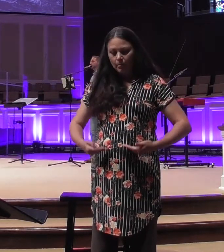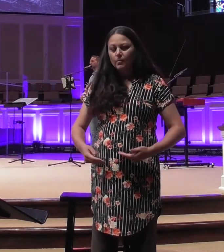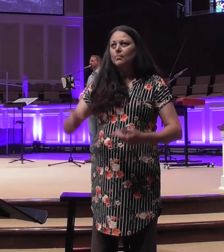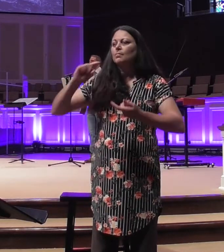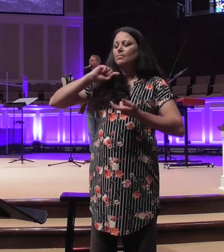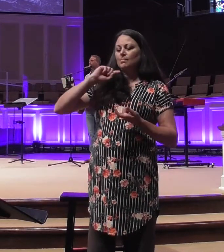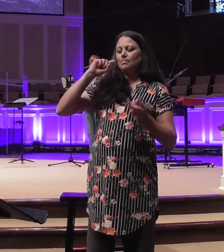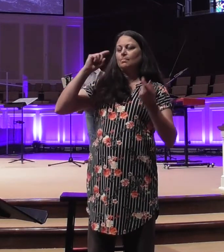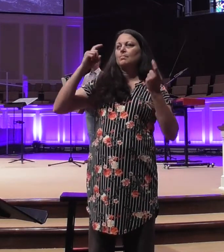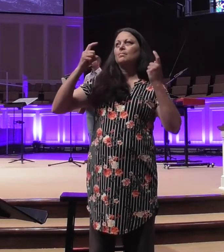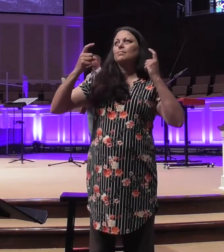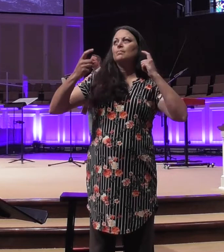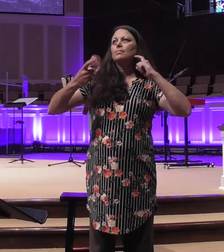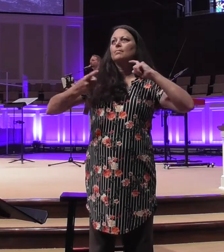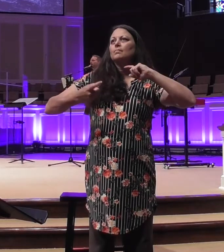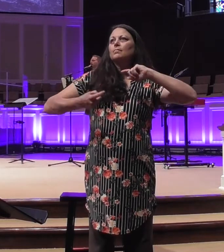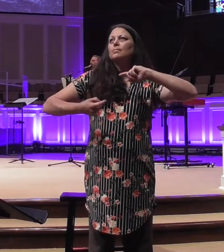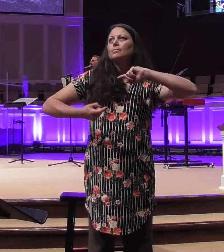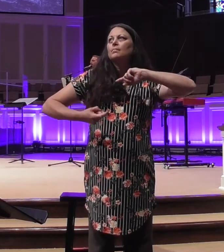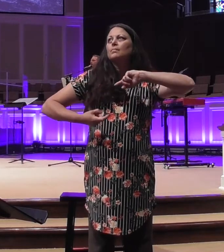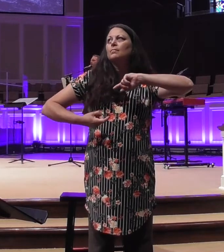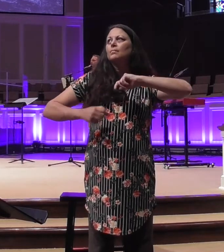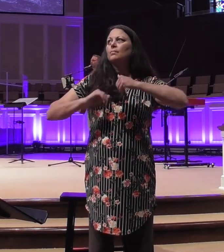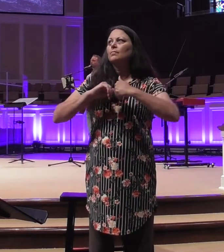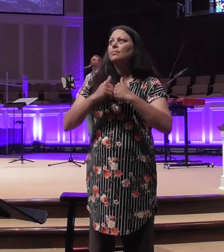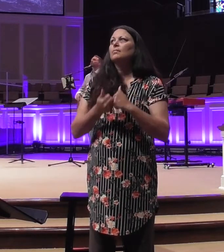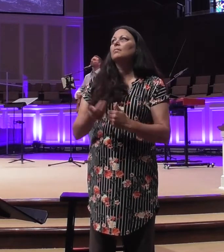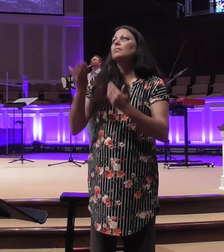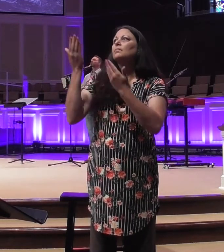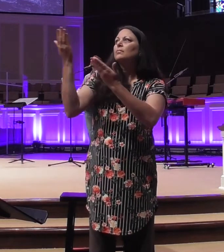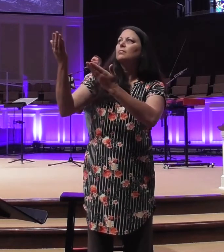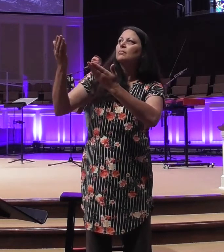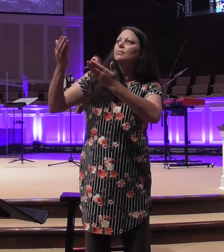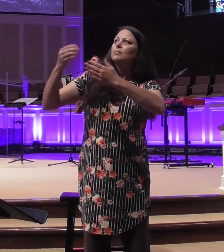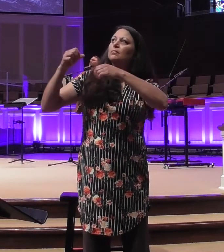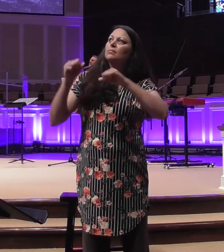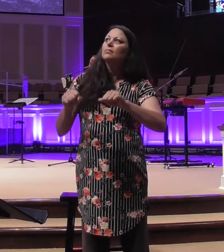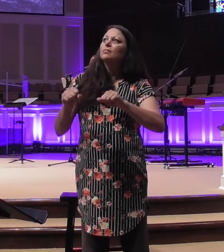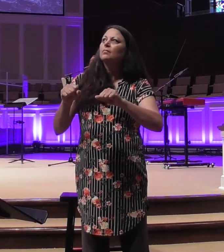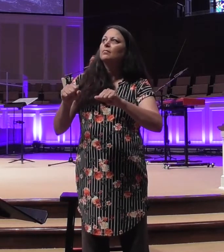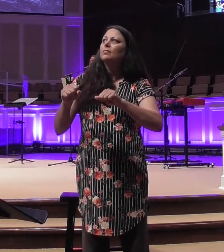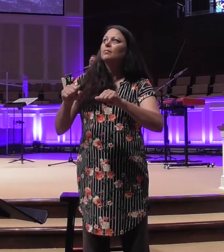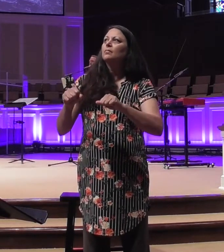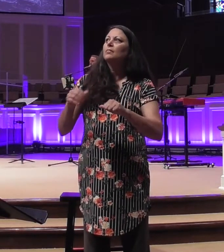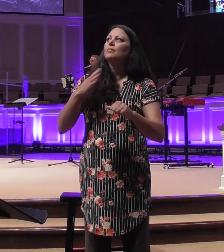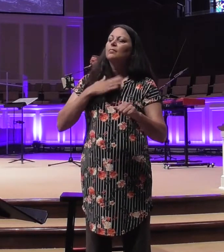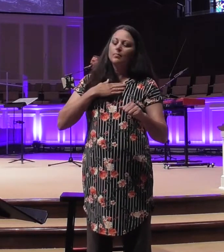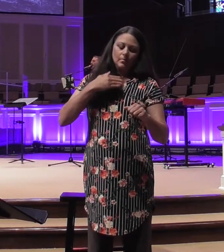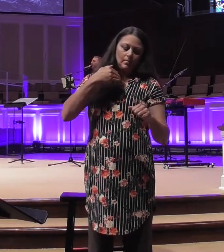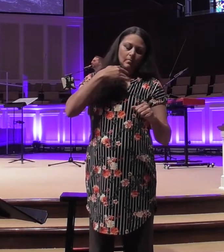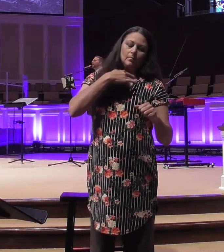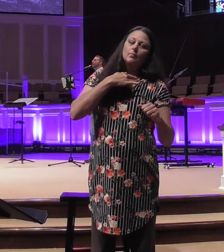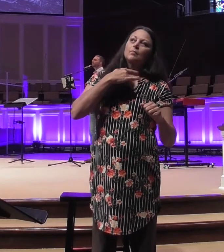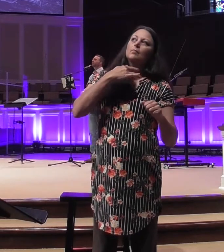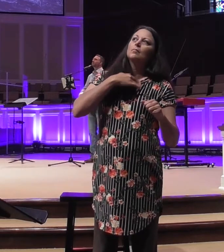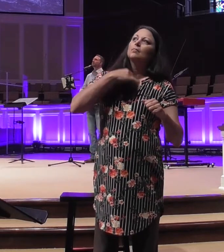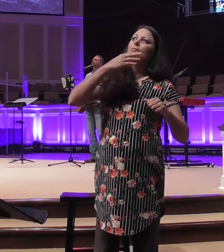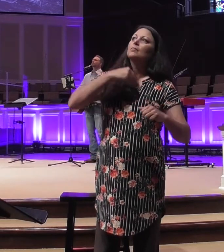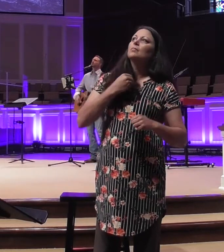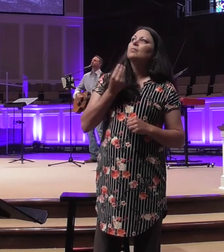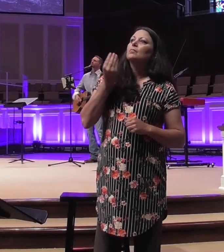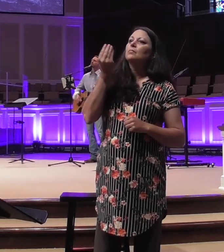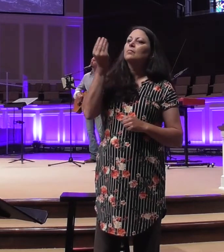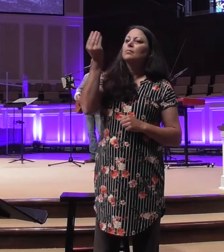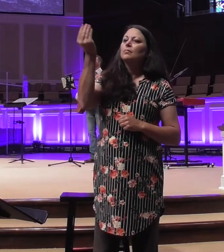can. Well, here with my heart in your hands. Well, Father, I